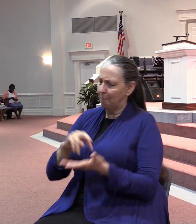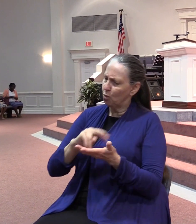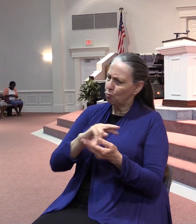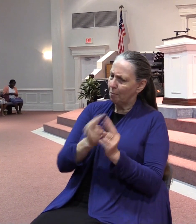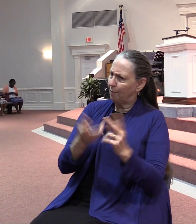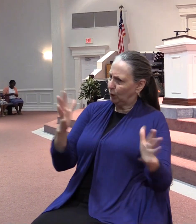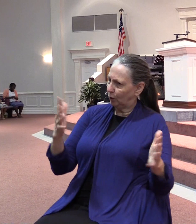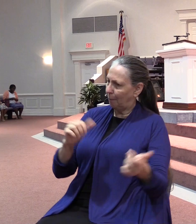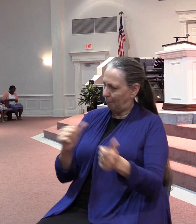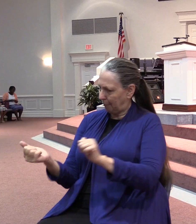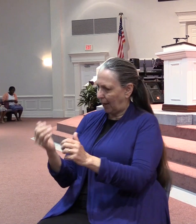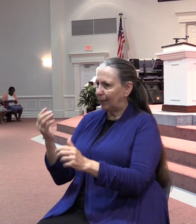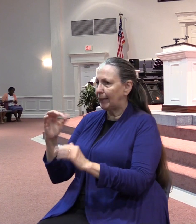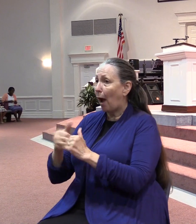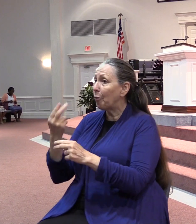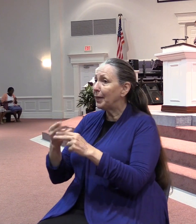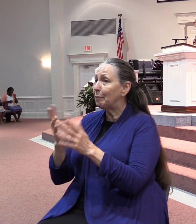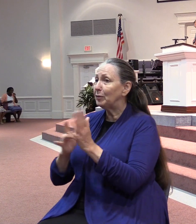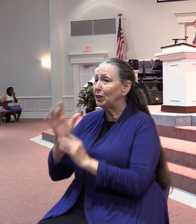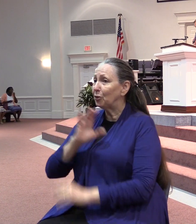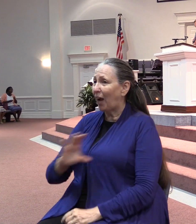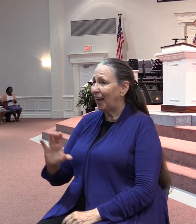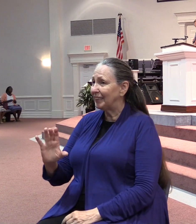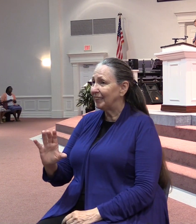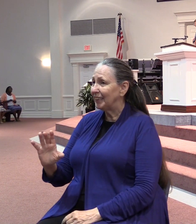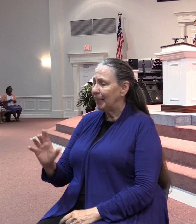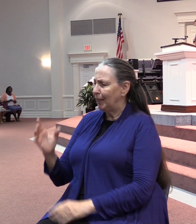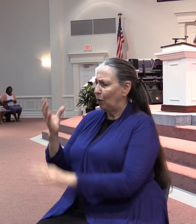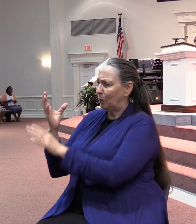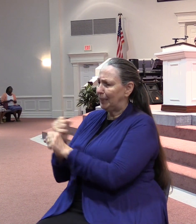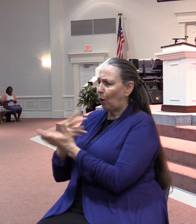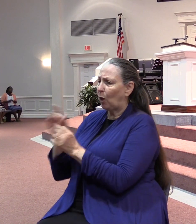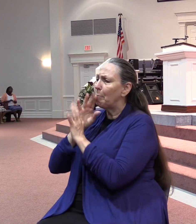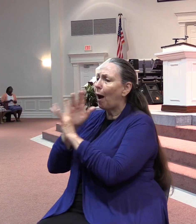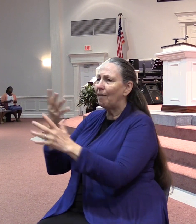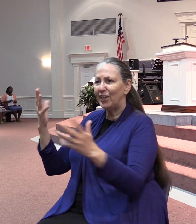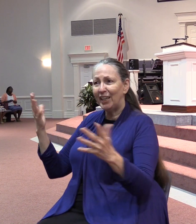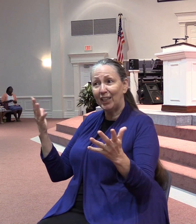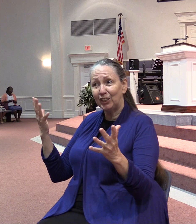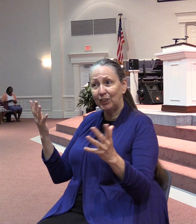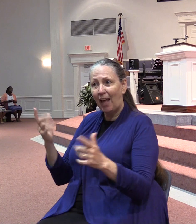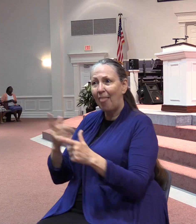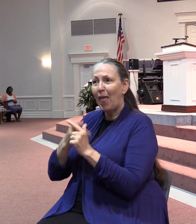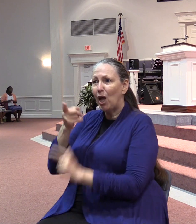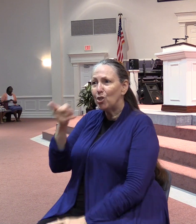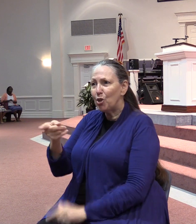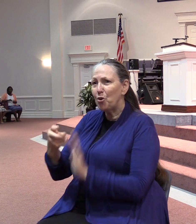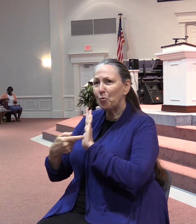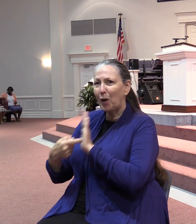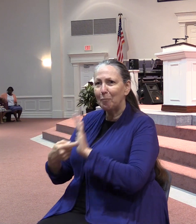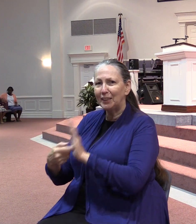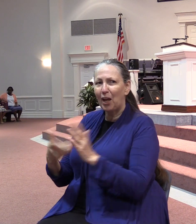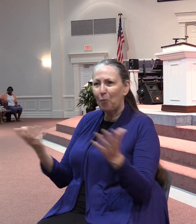sins, you've been baptized in the name of the Lord Jesus, you've been filled with the Holy Ghost, then you